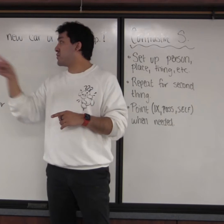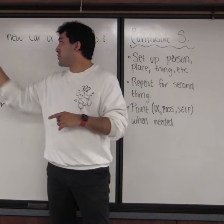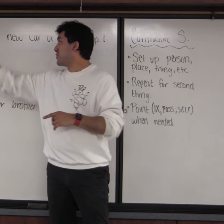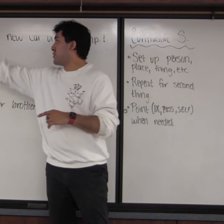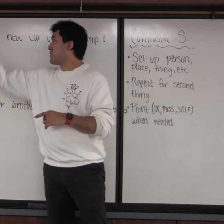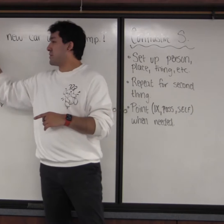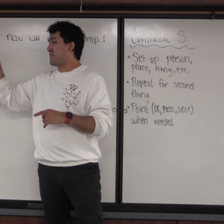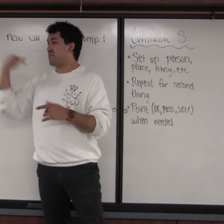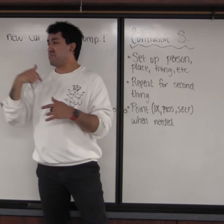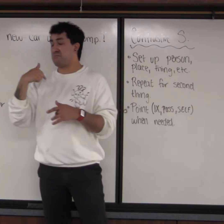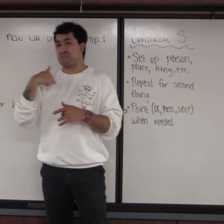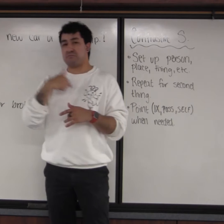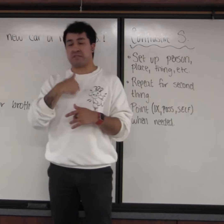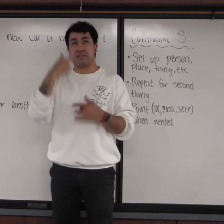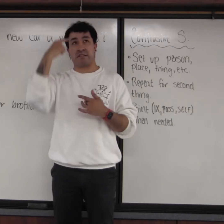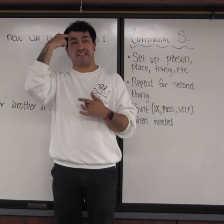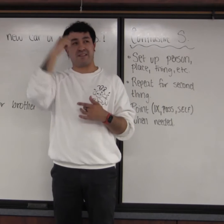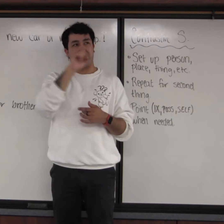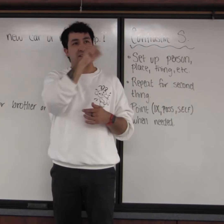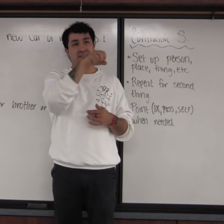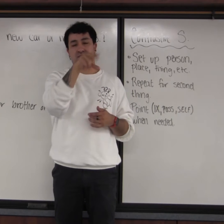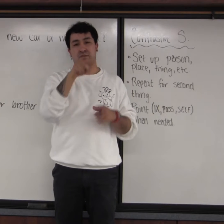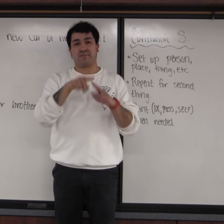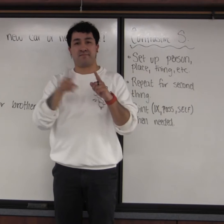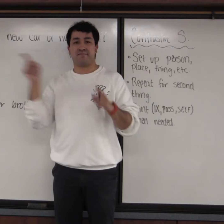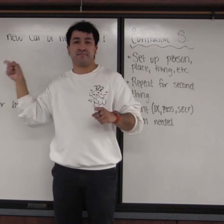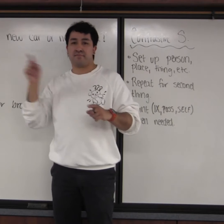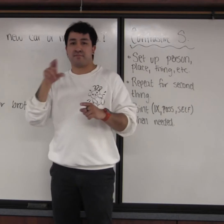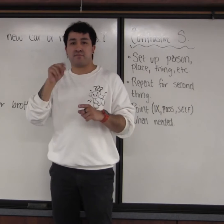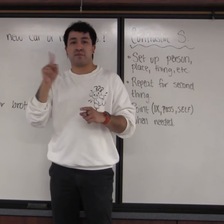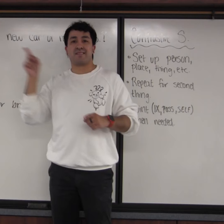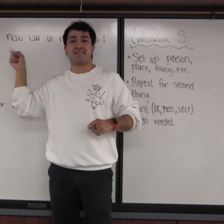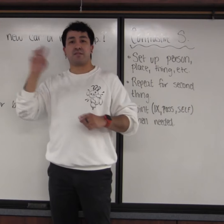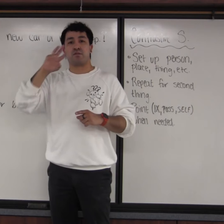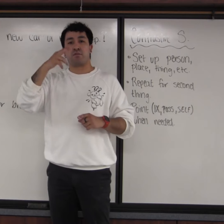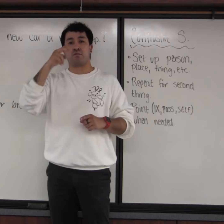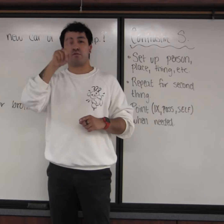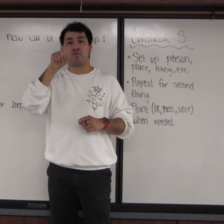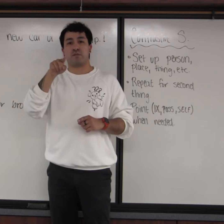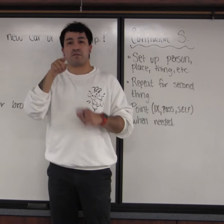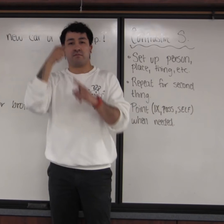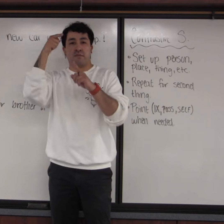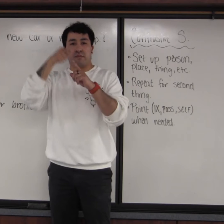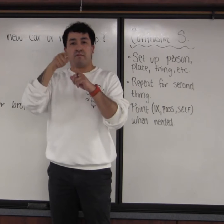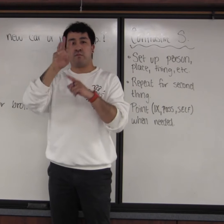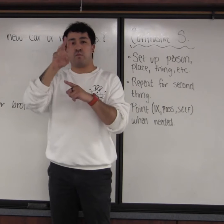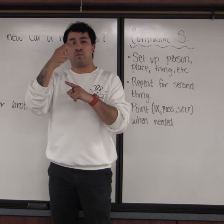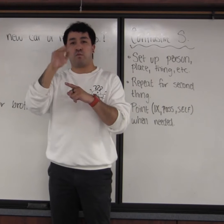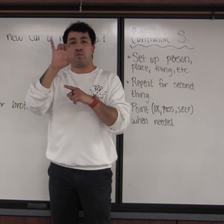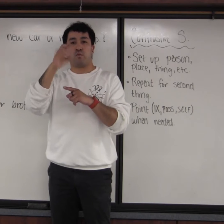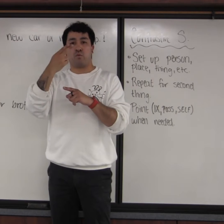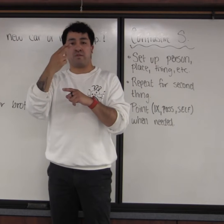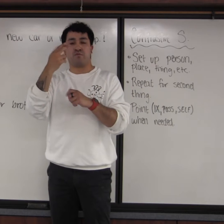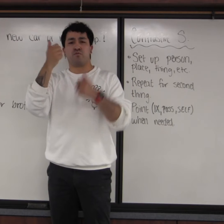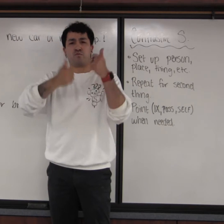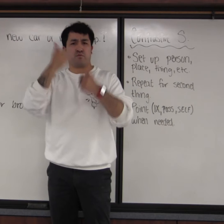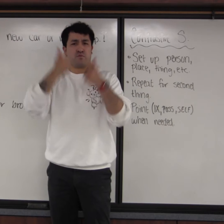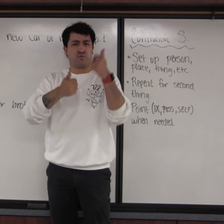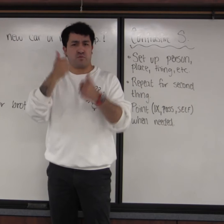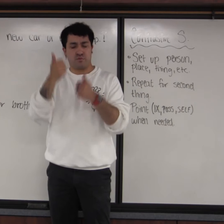So do you know, when we think about it typically can be yes or no question, but sometimes it's not,